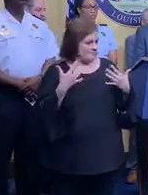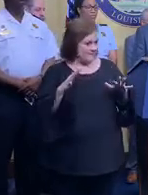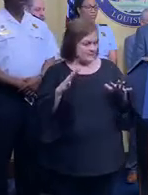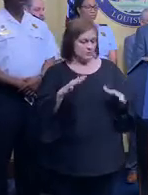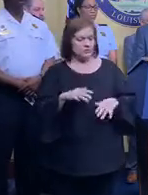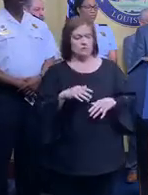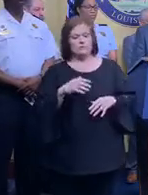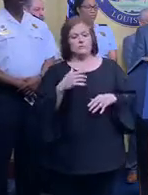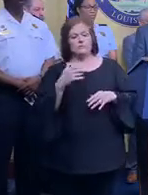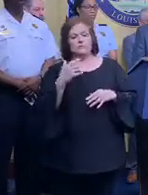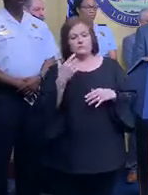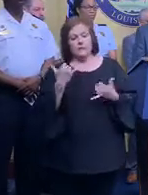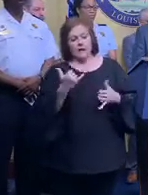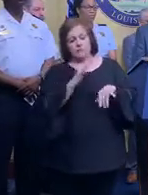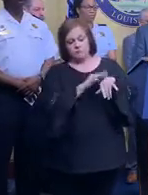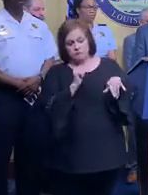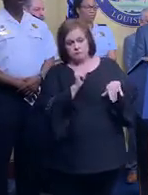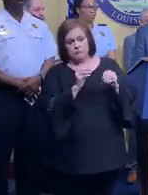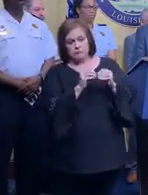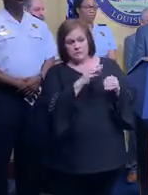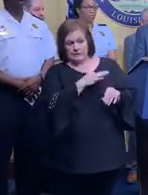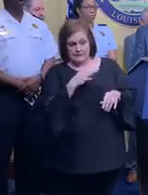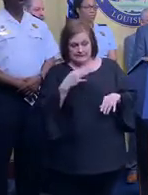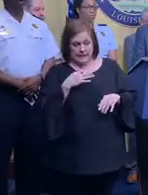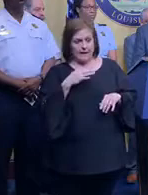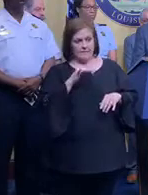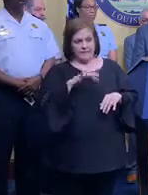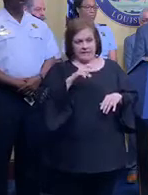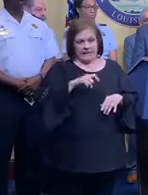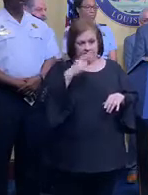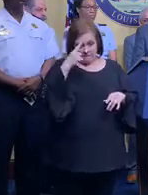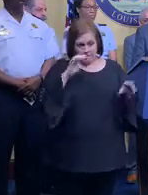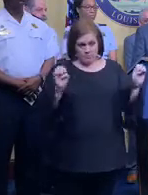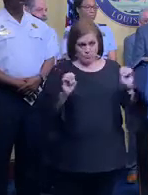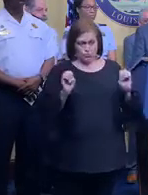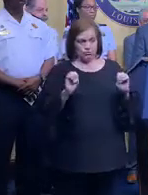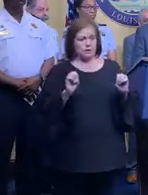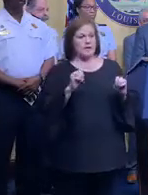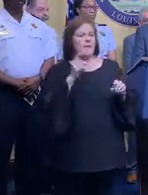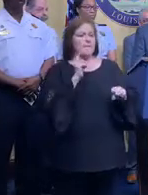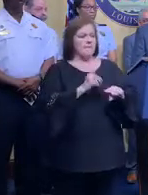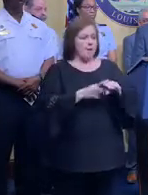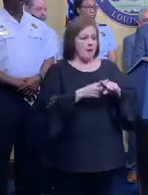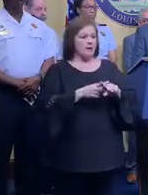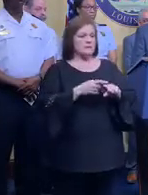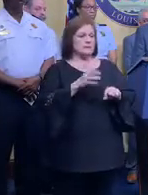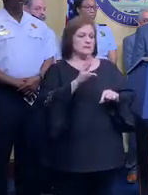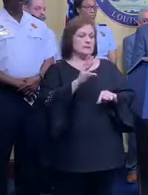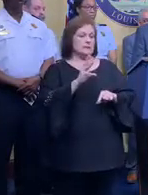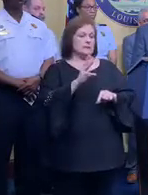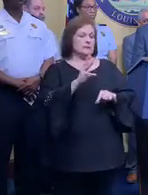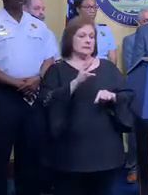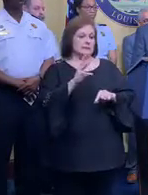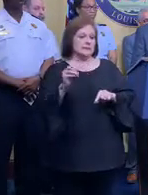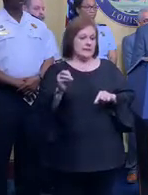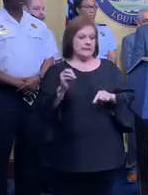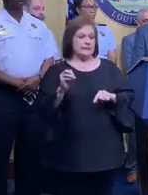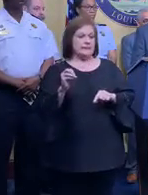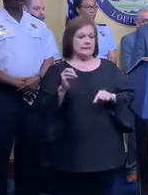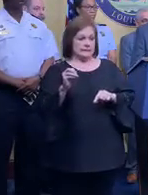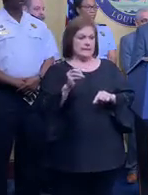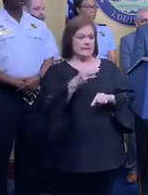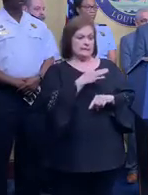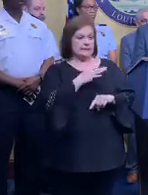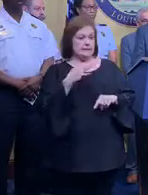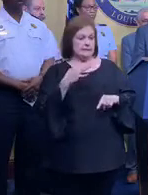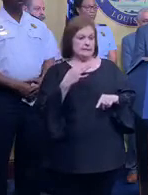currently have staff on call and available to respond to emergencies, and additionally, a crew of 60 ride-out